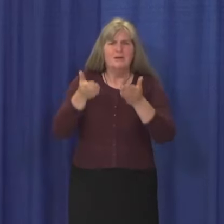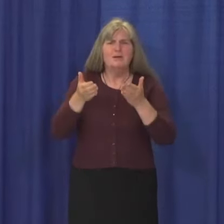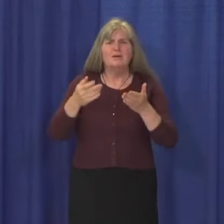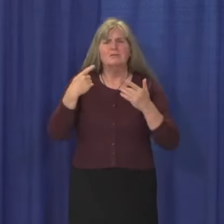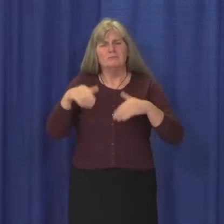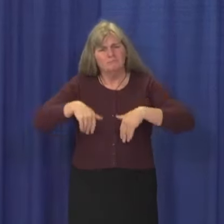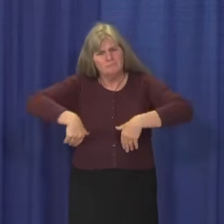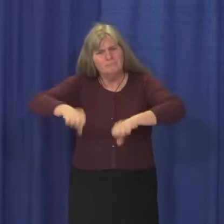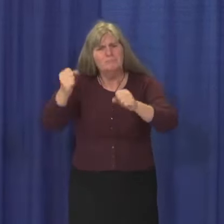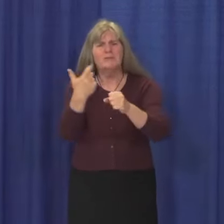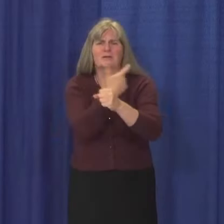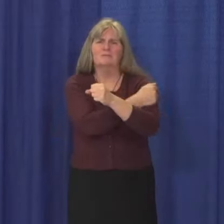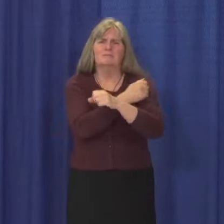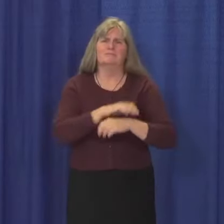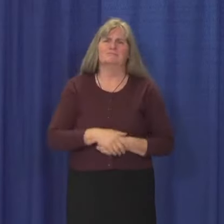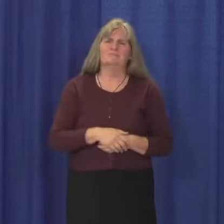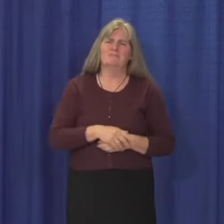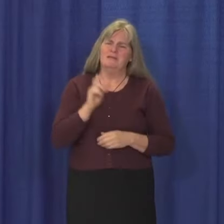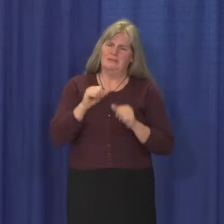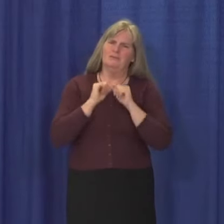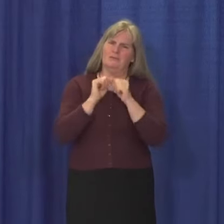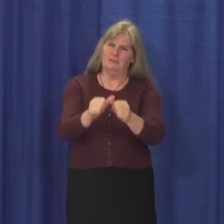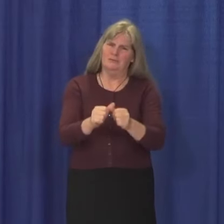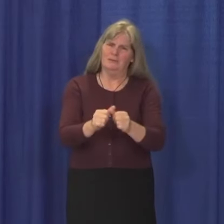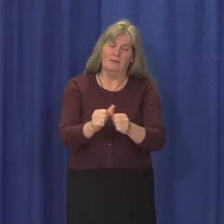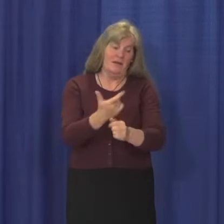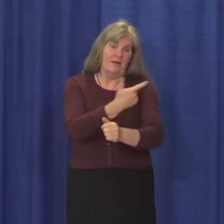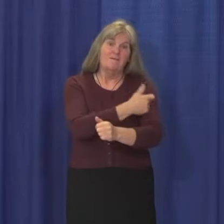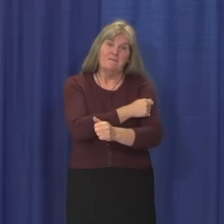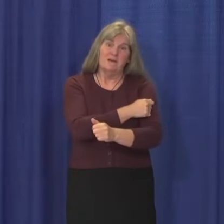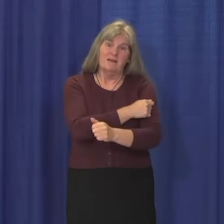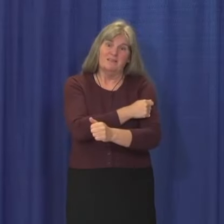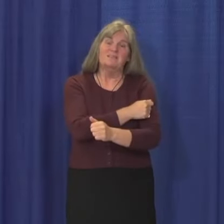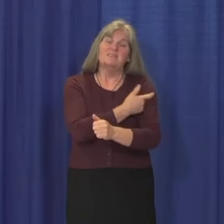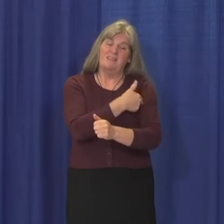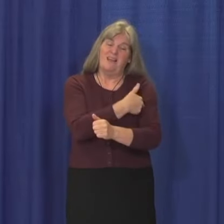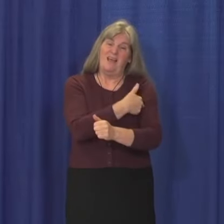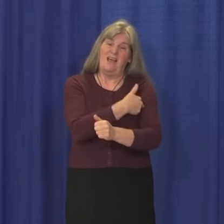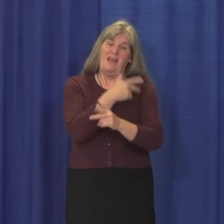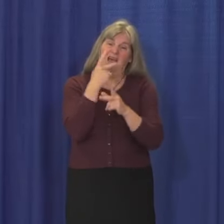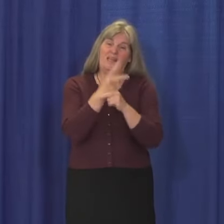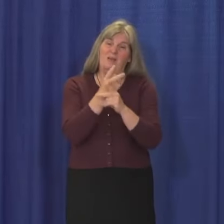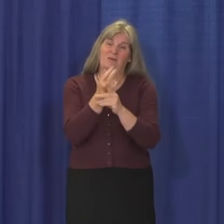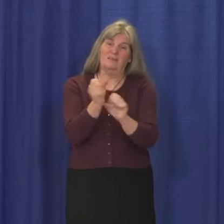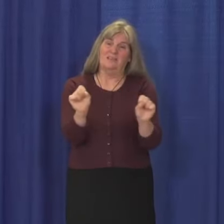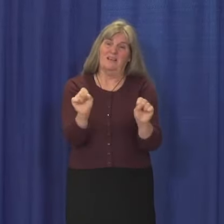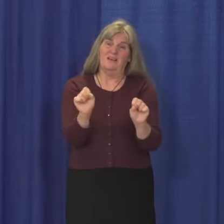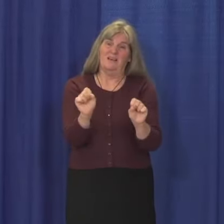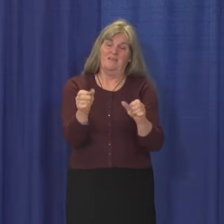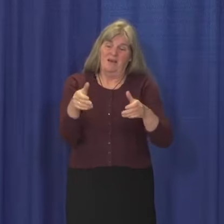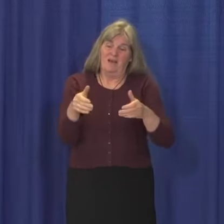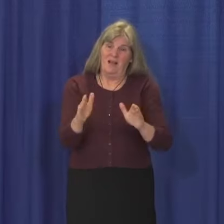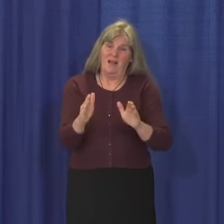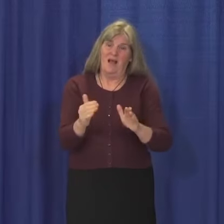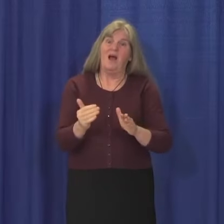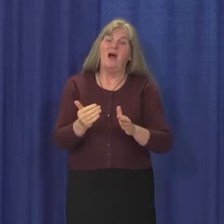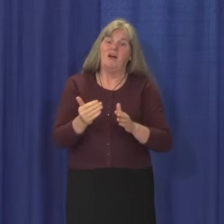them, and we need to keep this up. The vaccines are keeping our territory safe and allowing us to live with